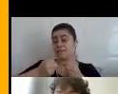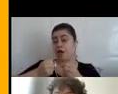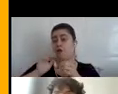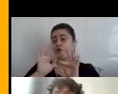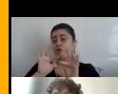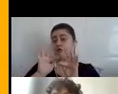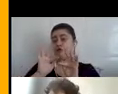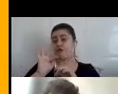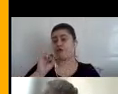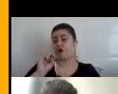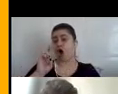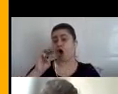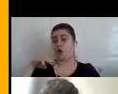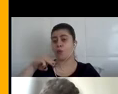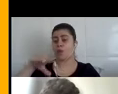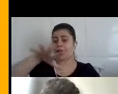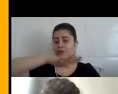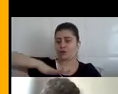that hosted